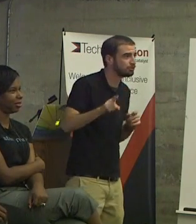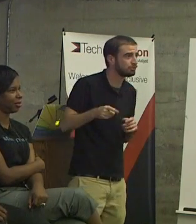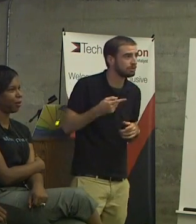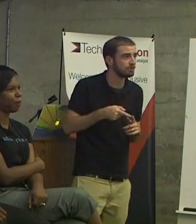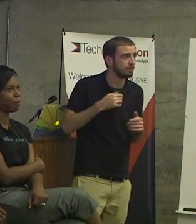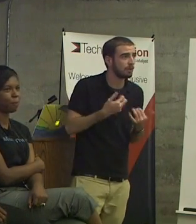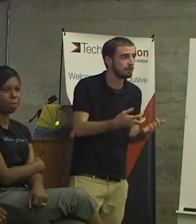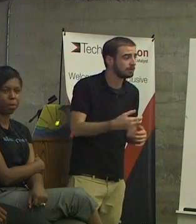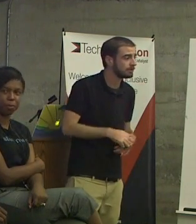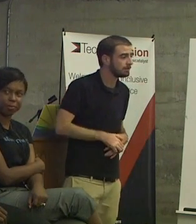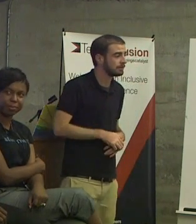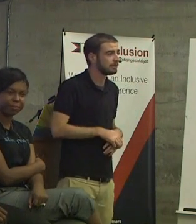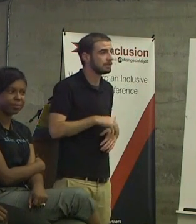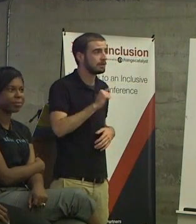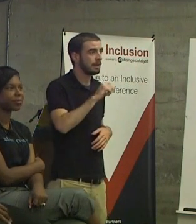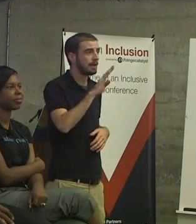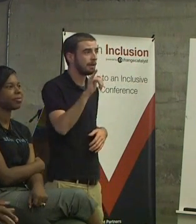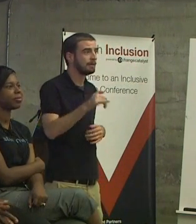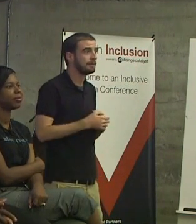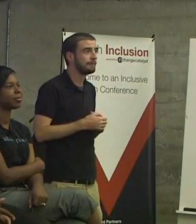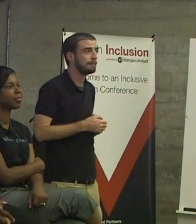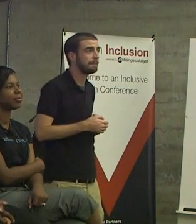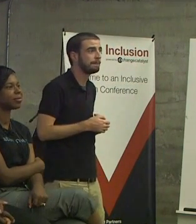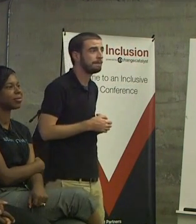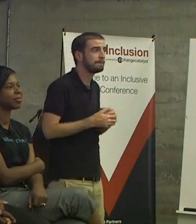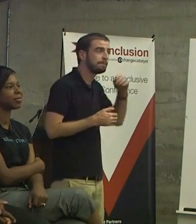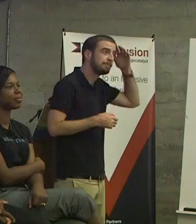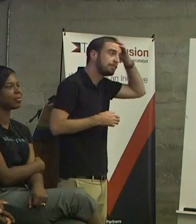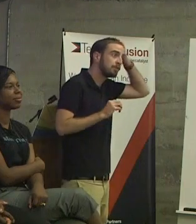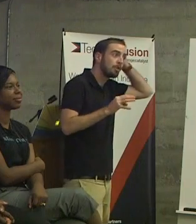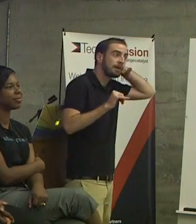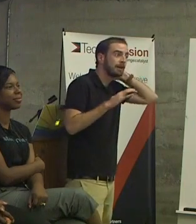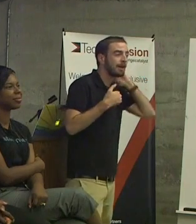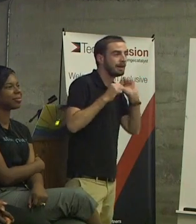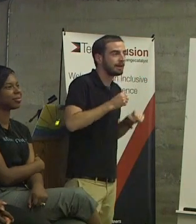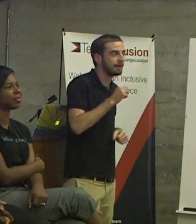the audience. Abby? Hi, everyone. Thank you so much for the